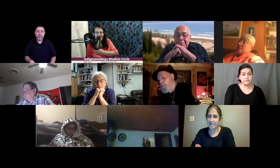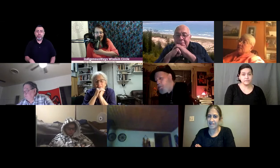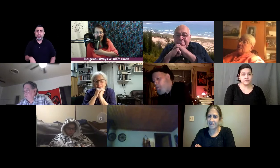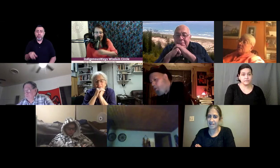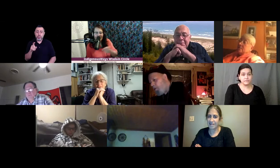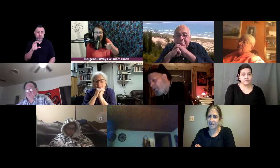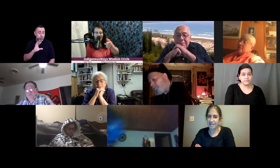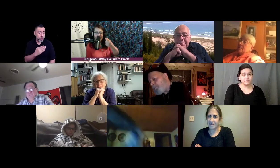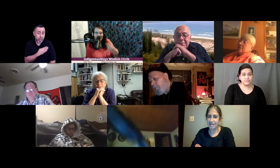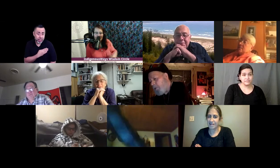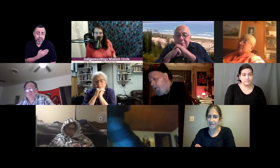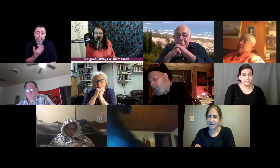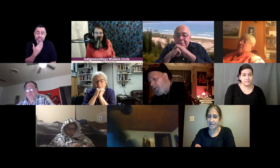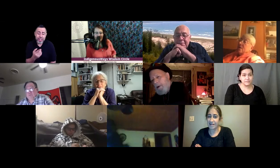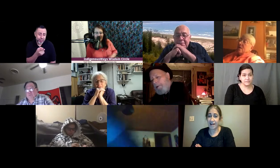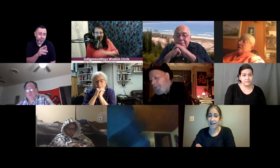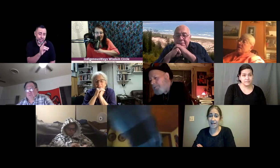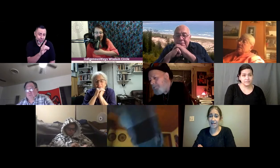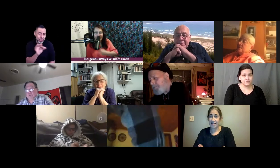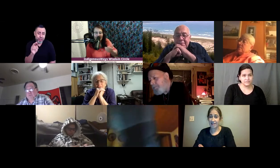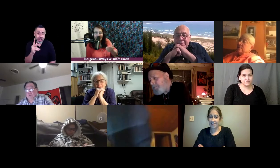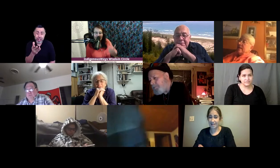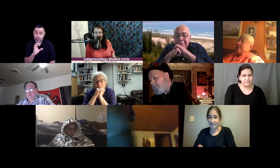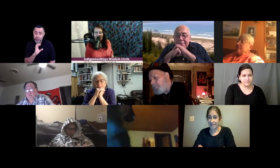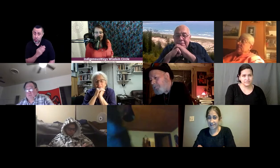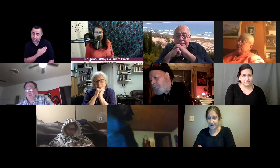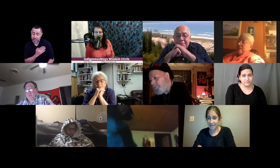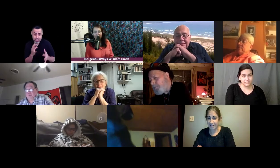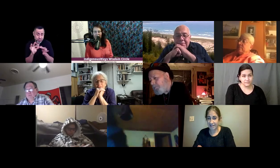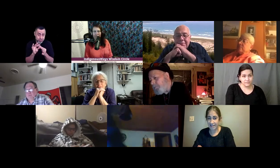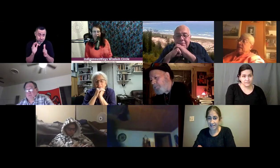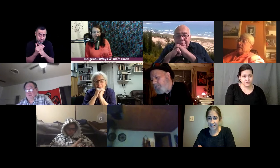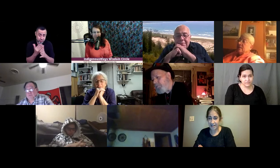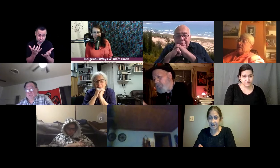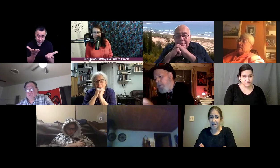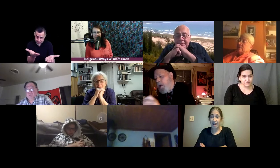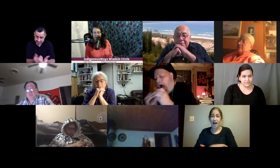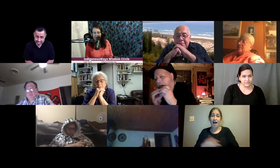Christina Bueno, thank you very much, Richard and Frank. Christina Bueno, would you like to share?